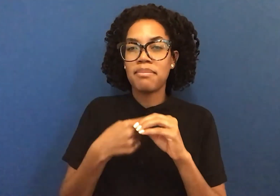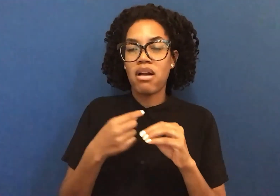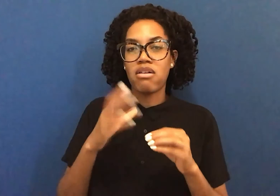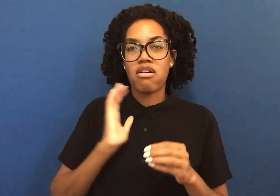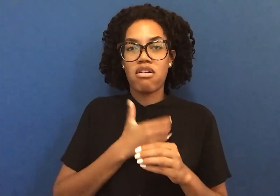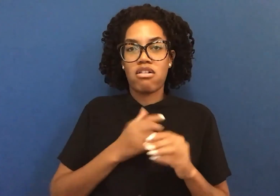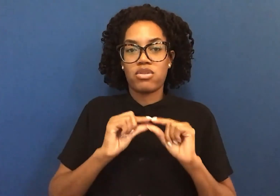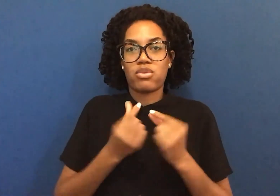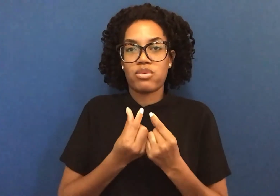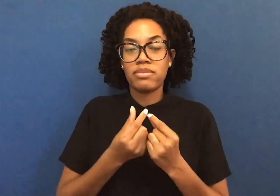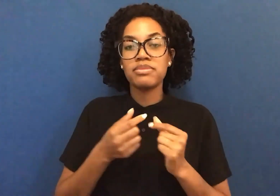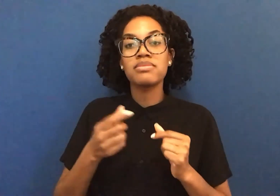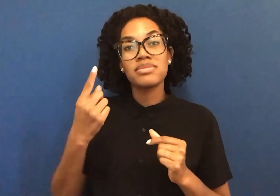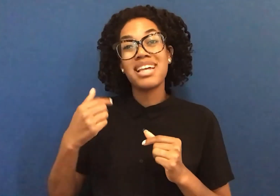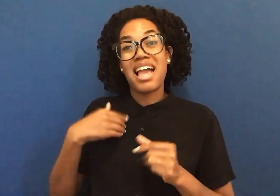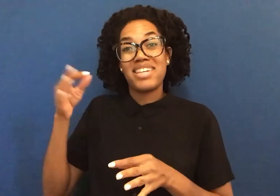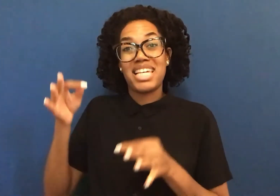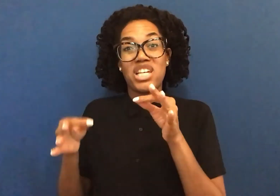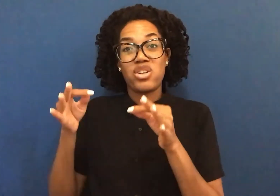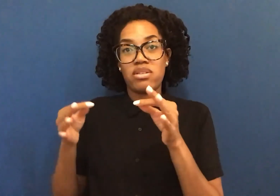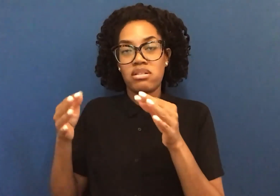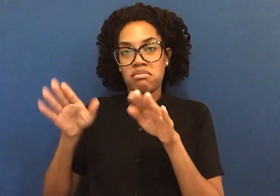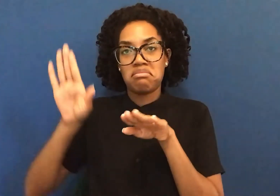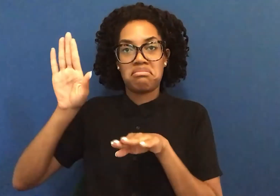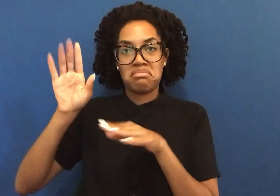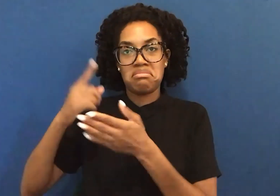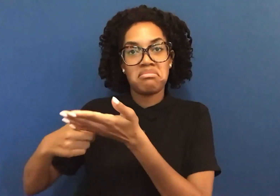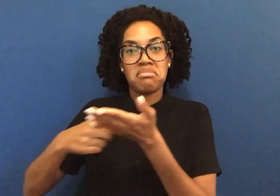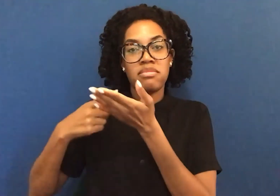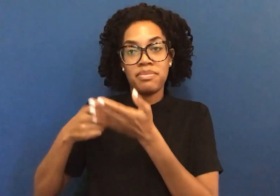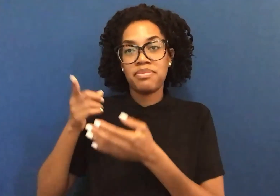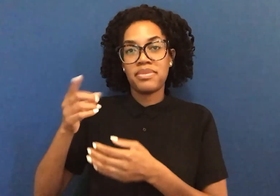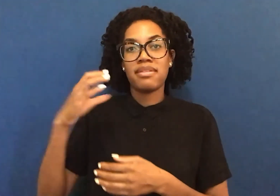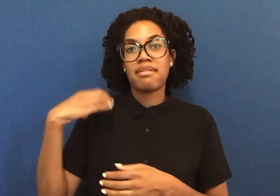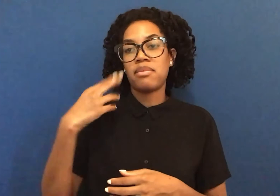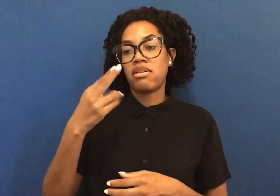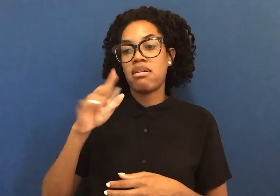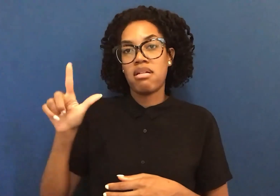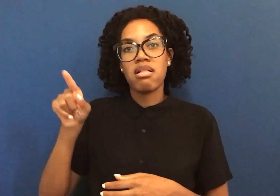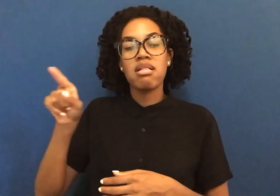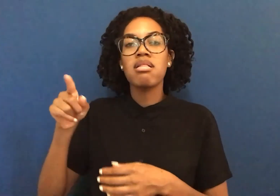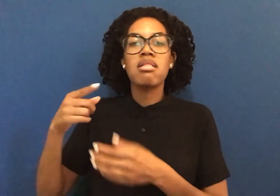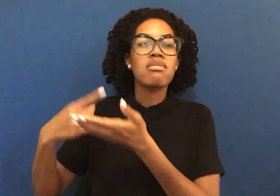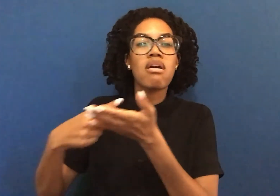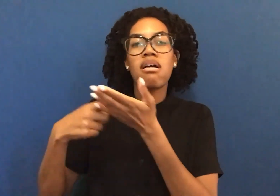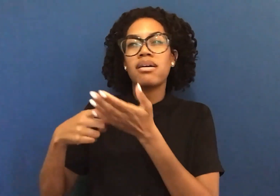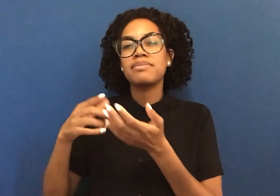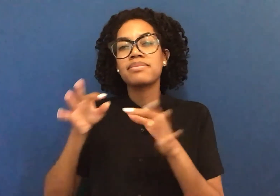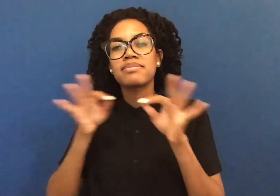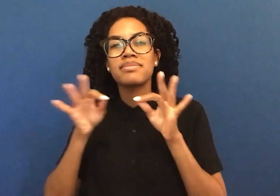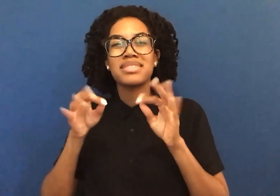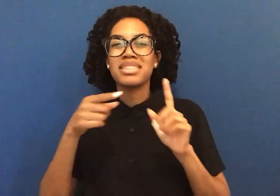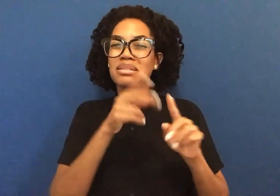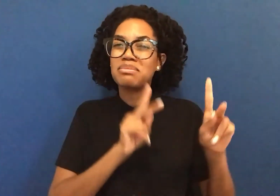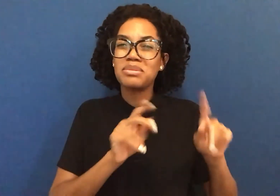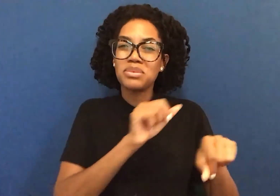sure many folks are aware of, and it showed simultaneously how hard people are working in the field, how hard CDC and HHS is working